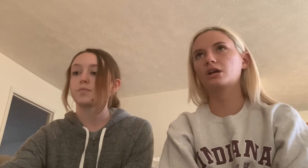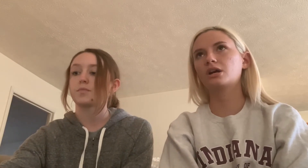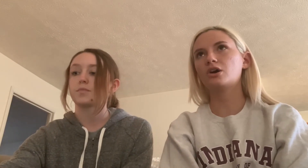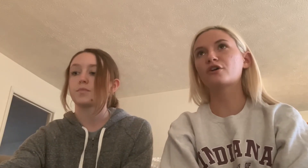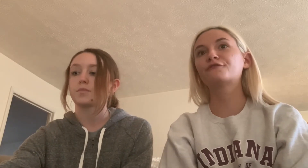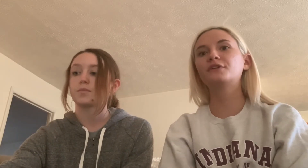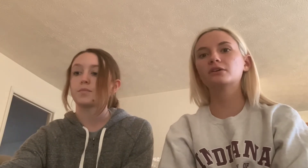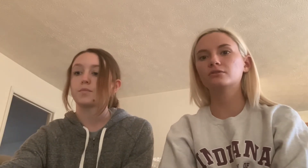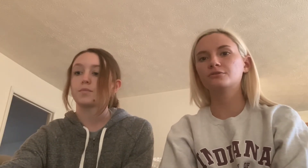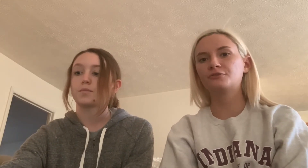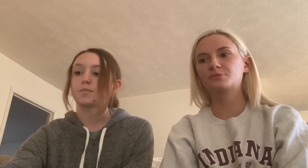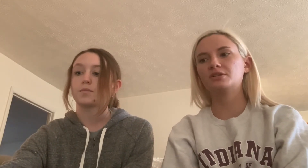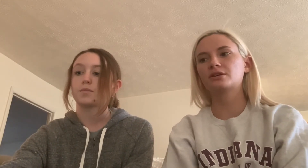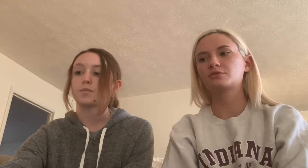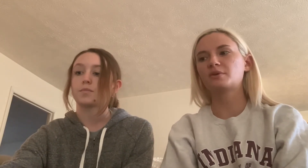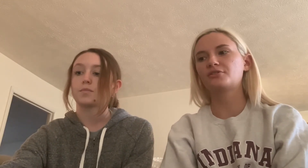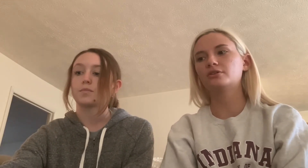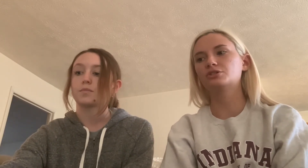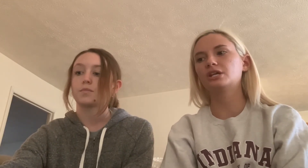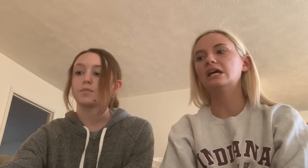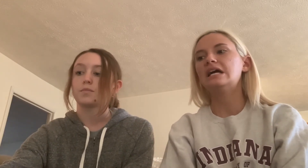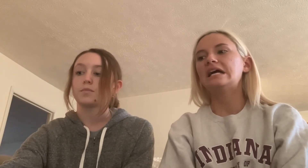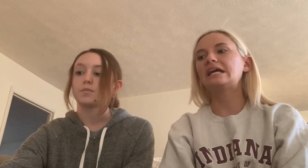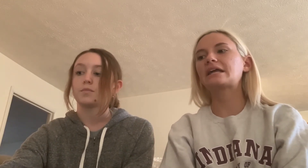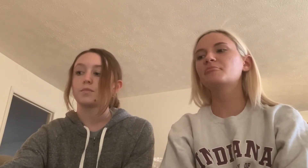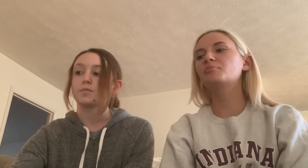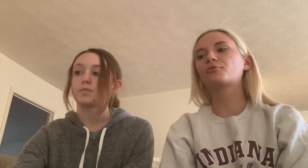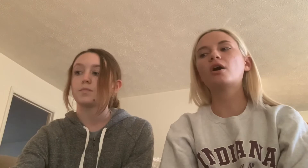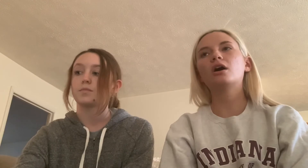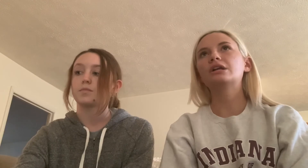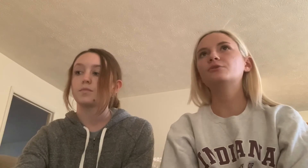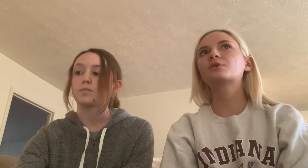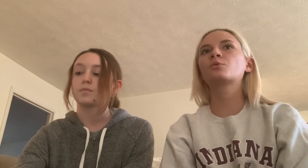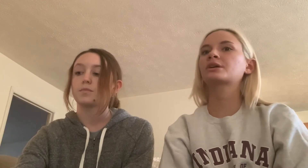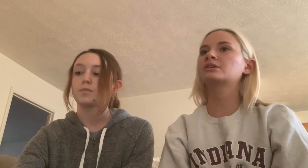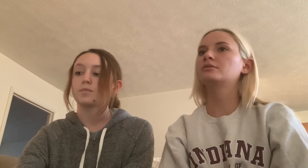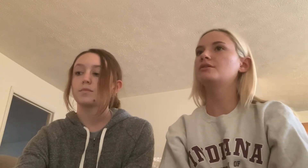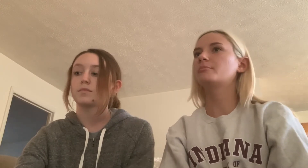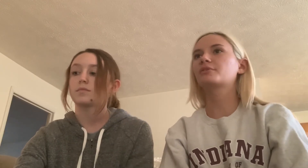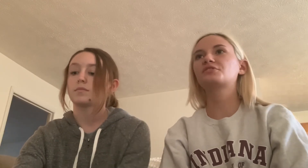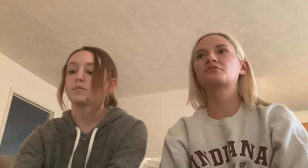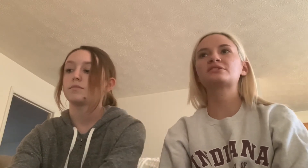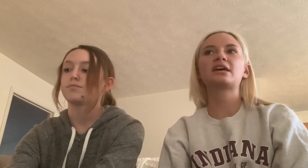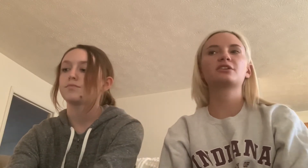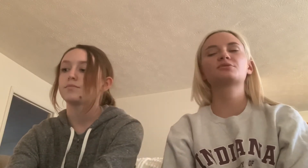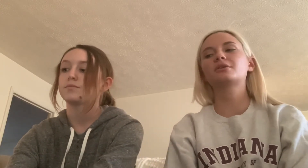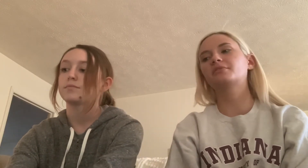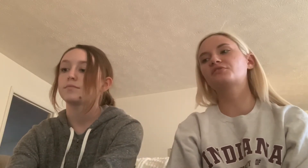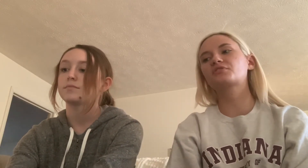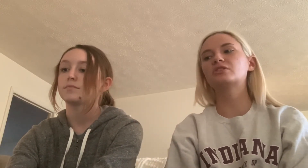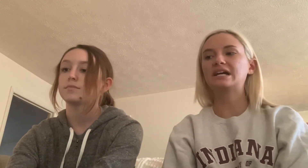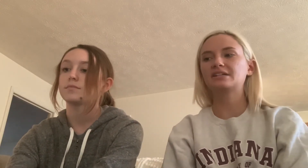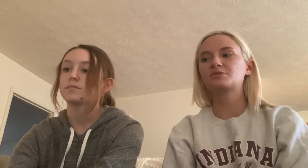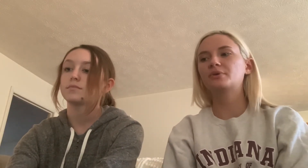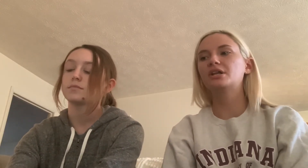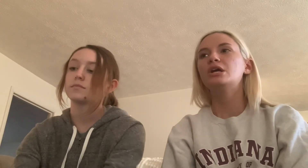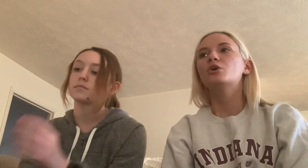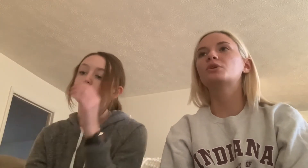our field for speech language pathology, it can be broad. You can work in a number of different settings with a number of different clients, but we chose